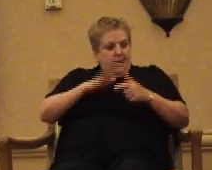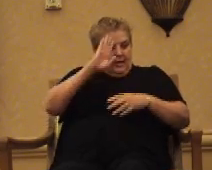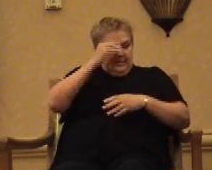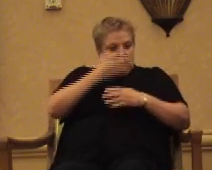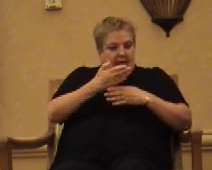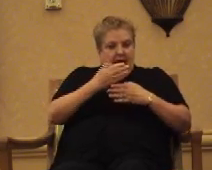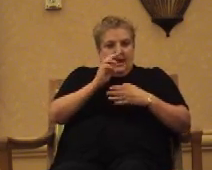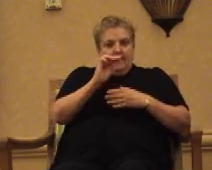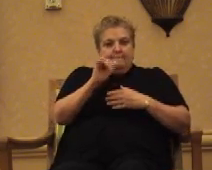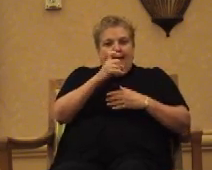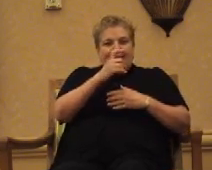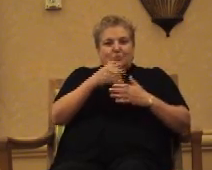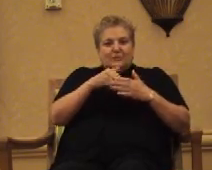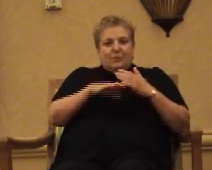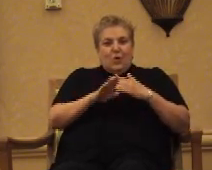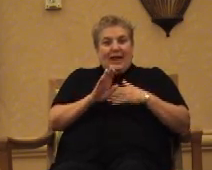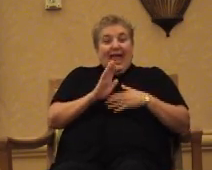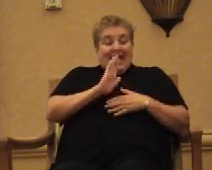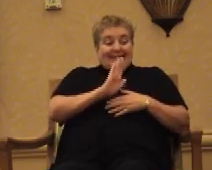birthday today.